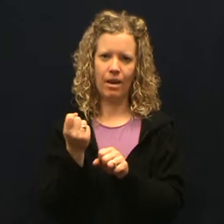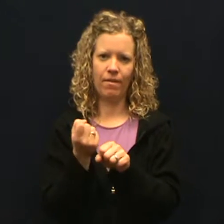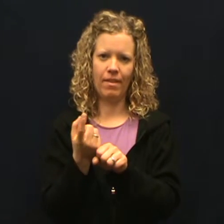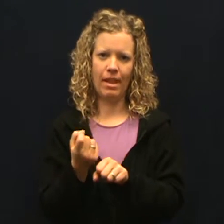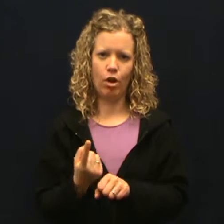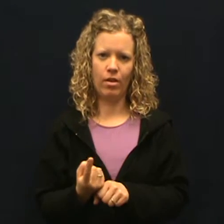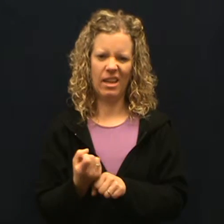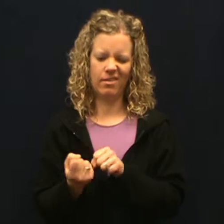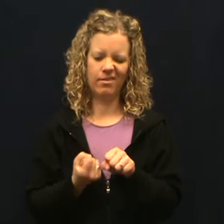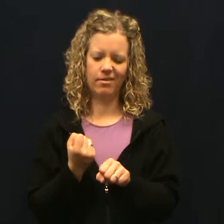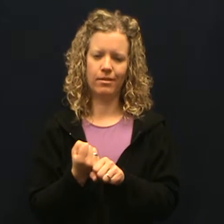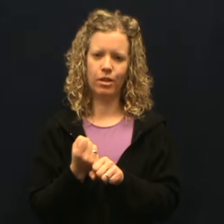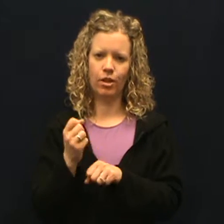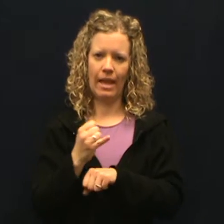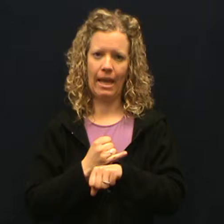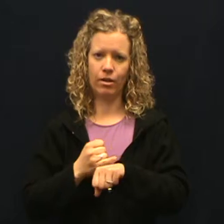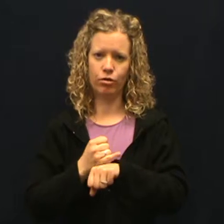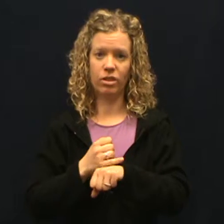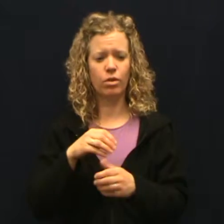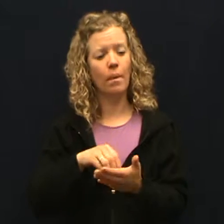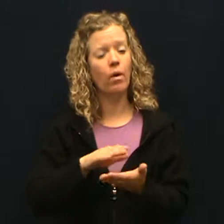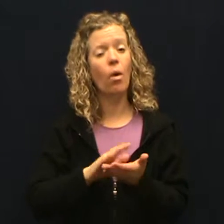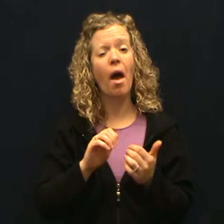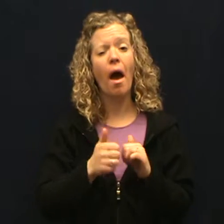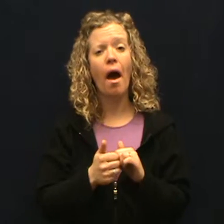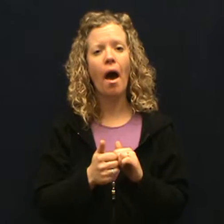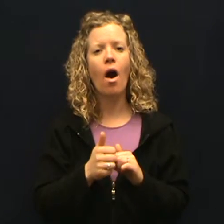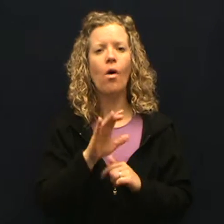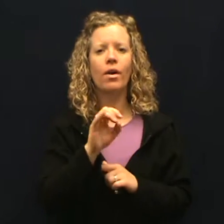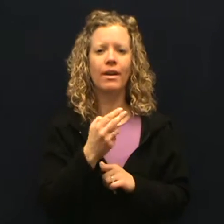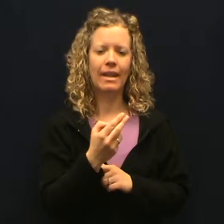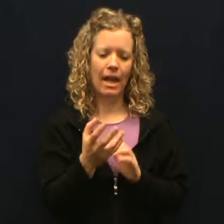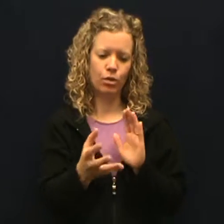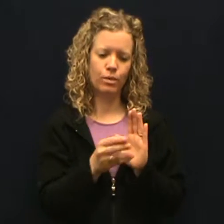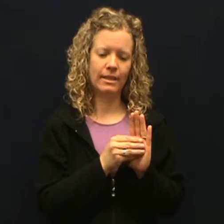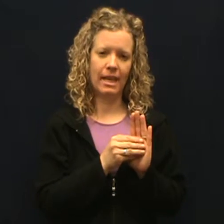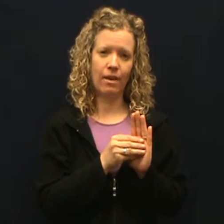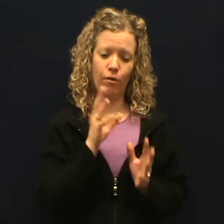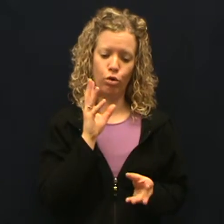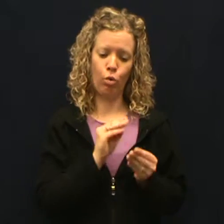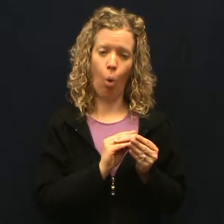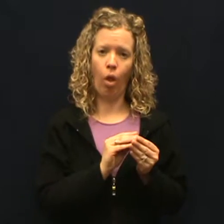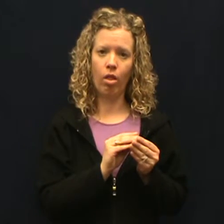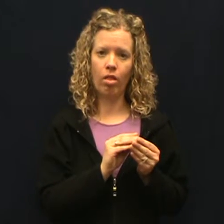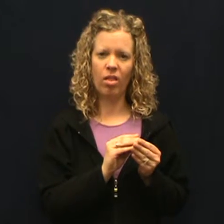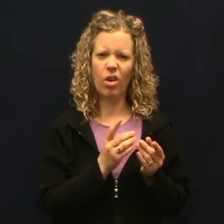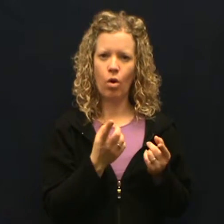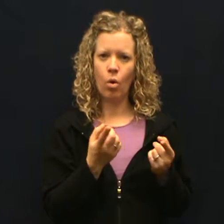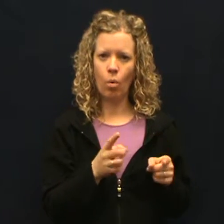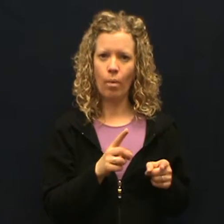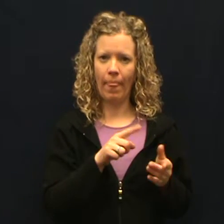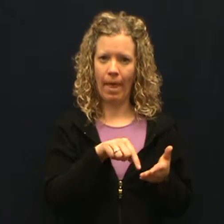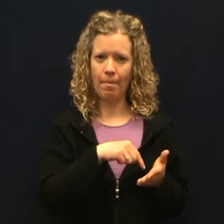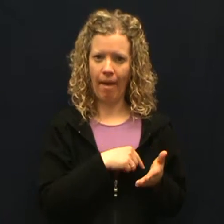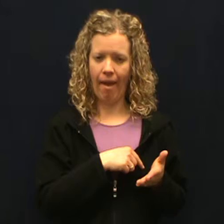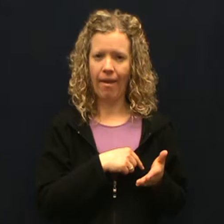we record that? We record the cash we received for the total amount, which is when they pay us, debit cash for